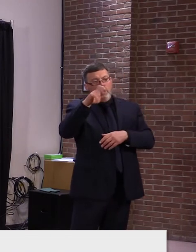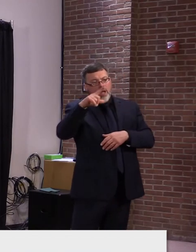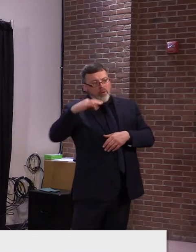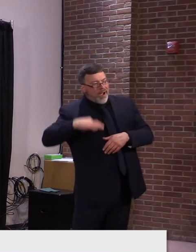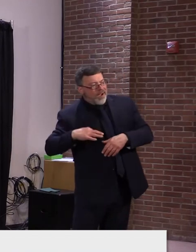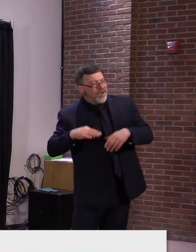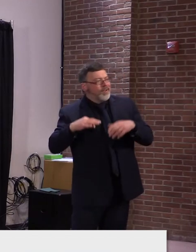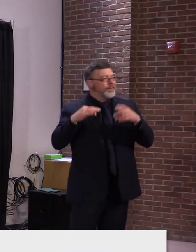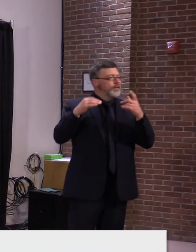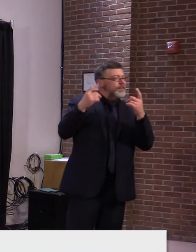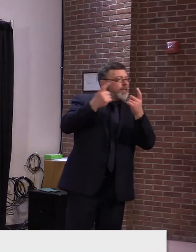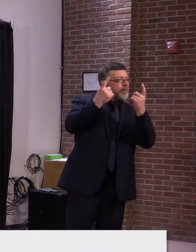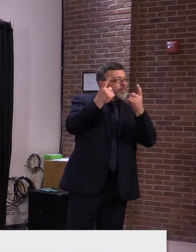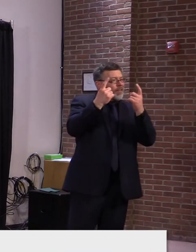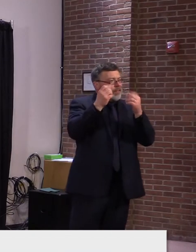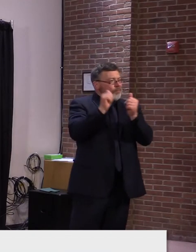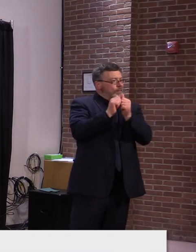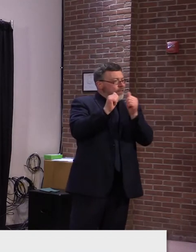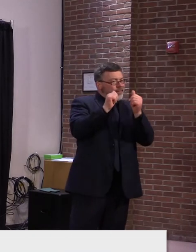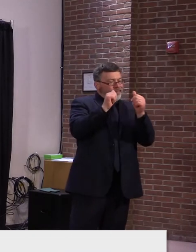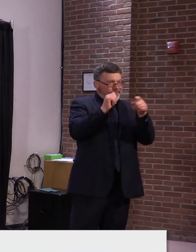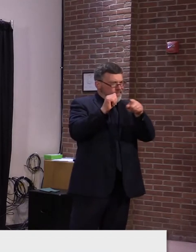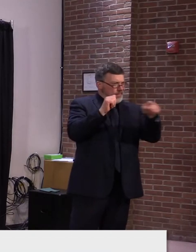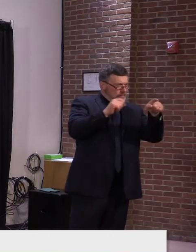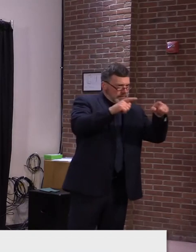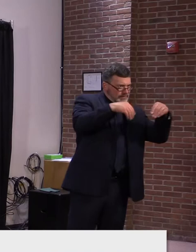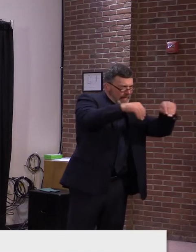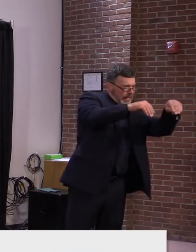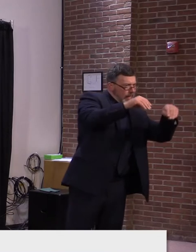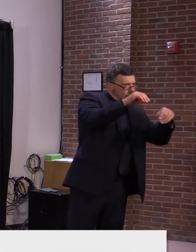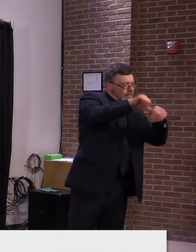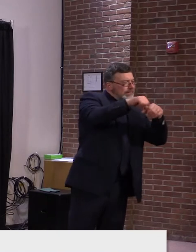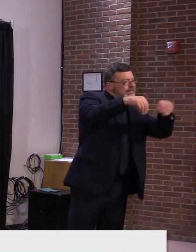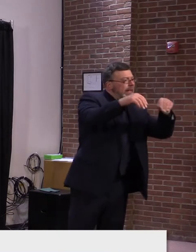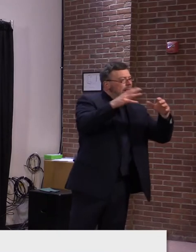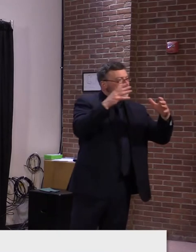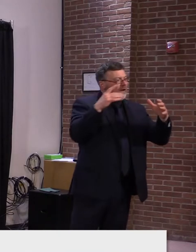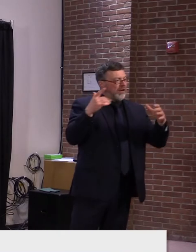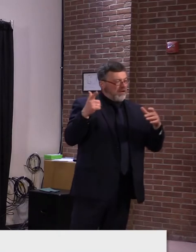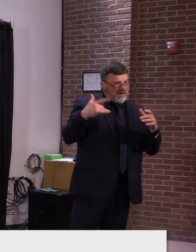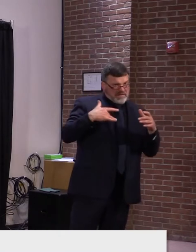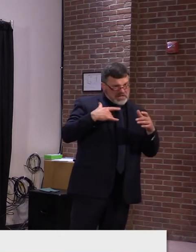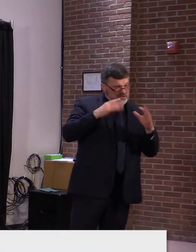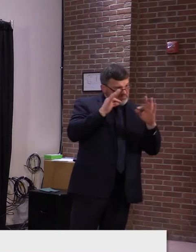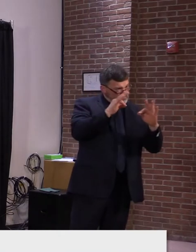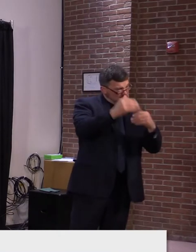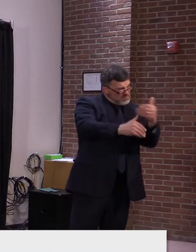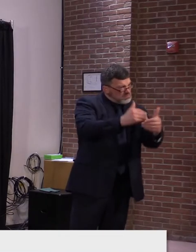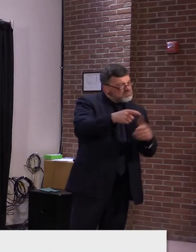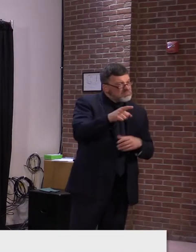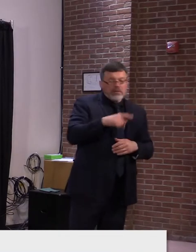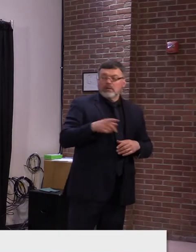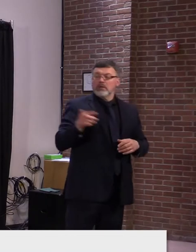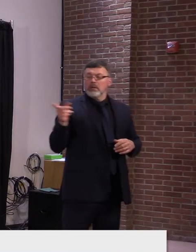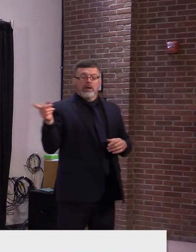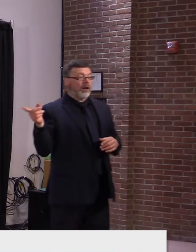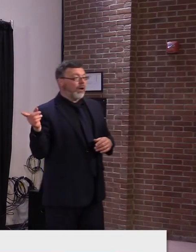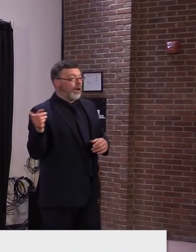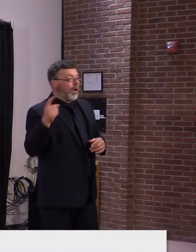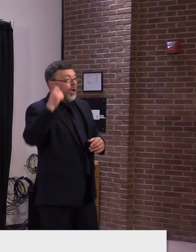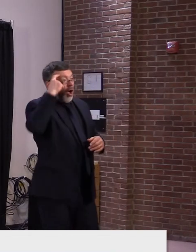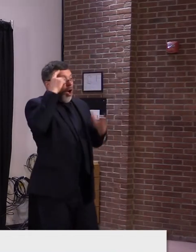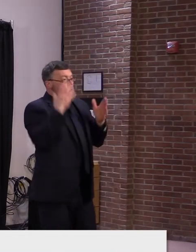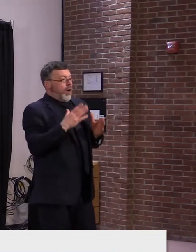fuel dealers. Is that going to be enough? What is your thinking on that? Well, let's put aside the